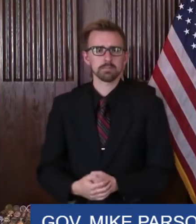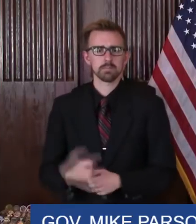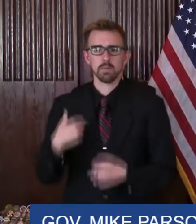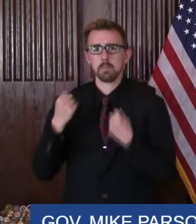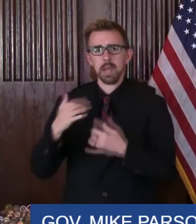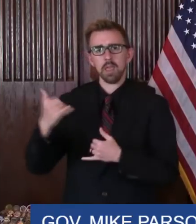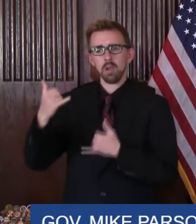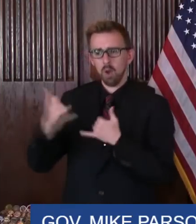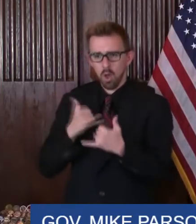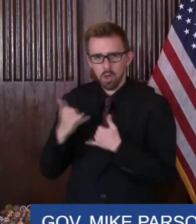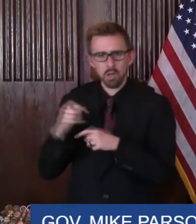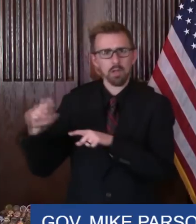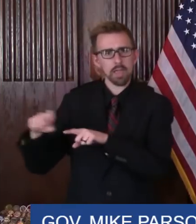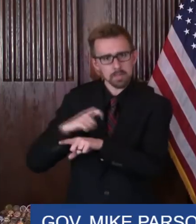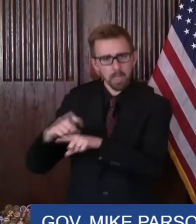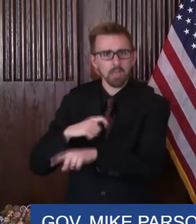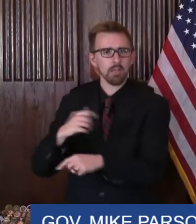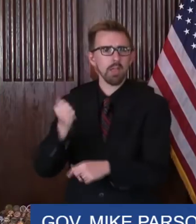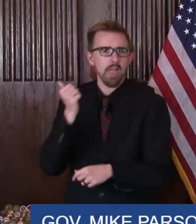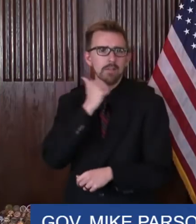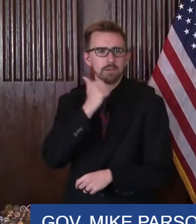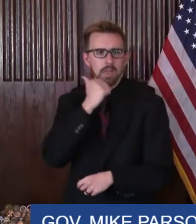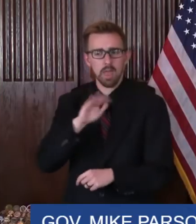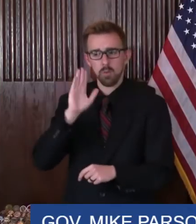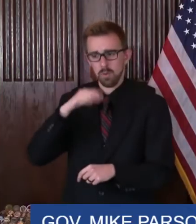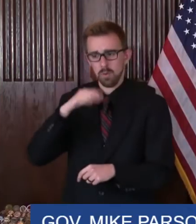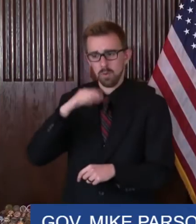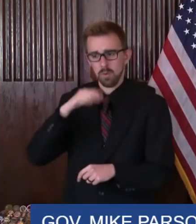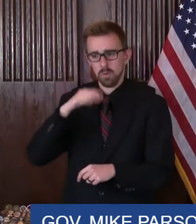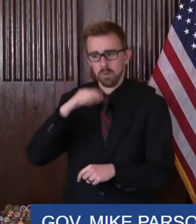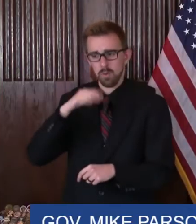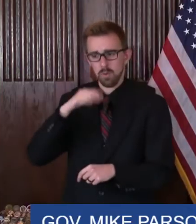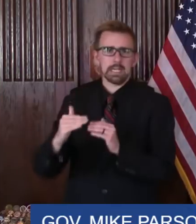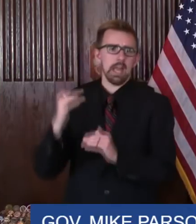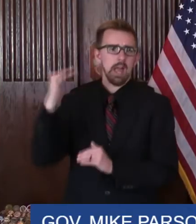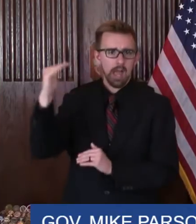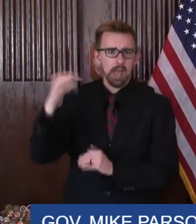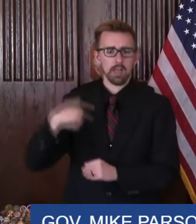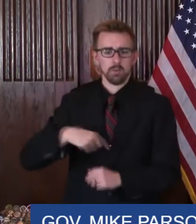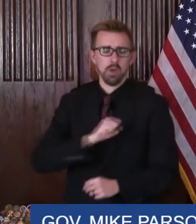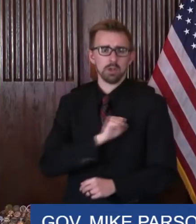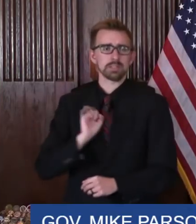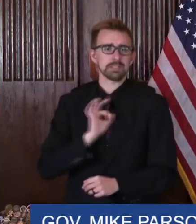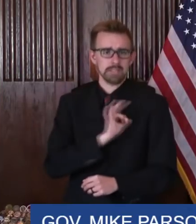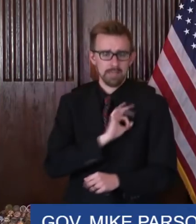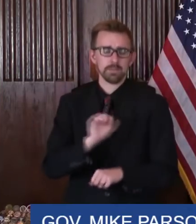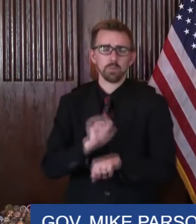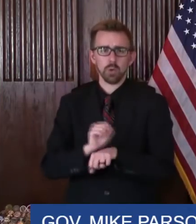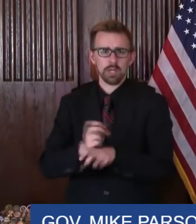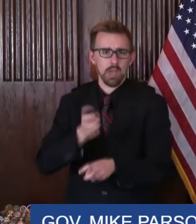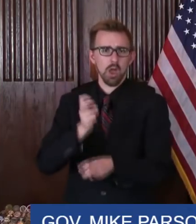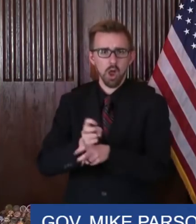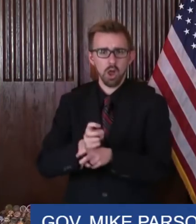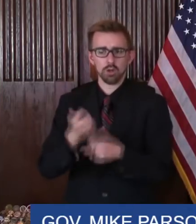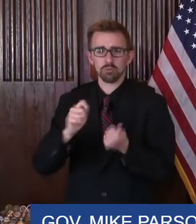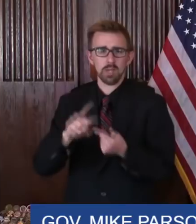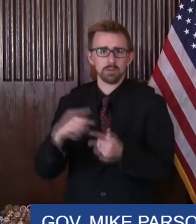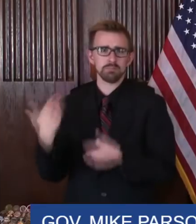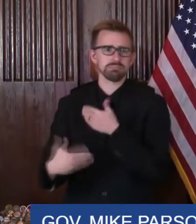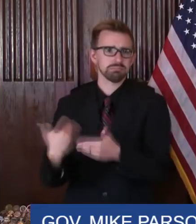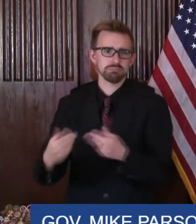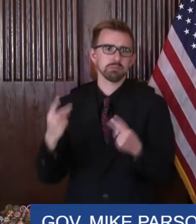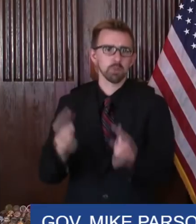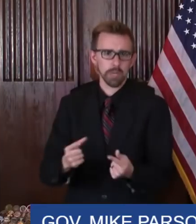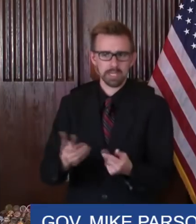emails per day, and we know the public's need is great. So our staff is working as hard as we can and as quickly as possible to serve as many